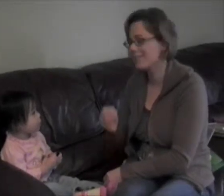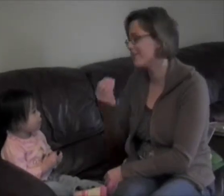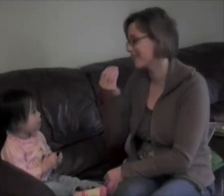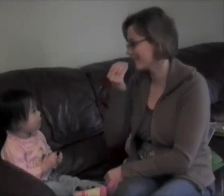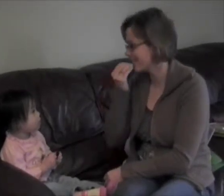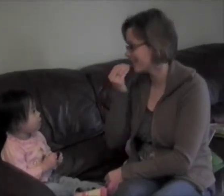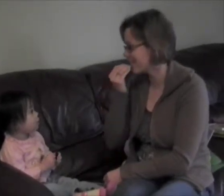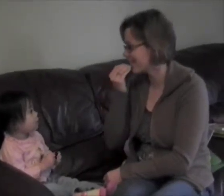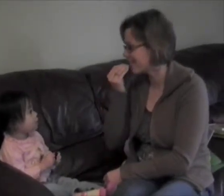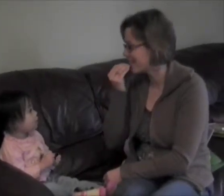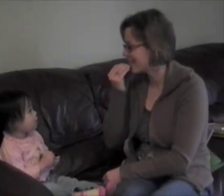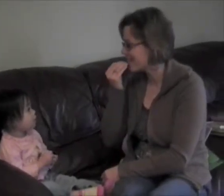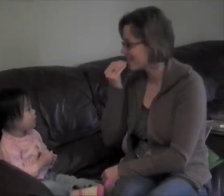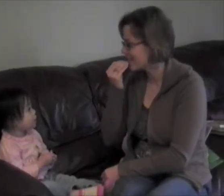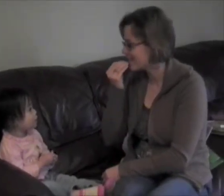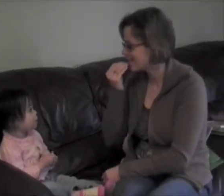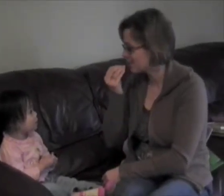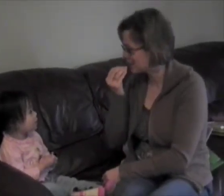Oh, yeah, you know that one. What's this?